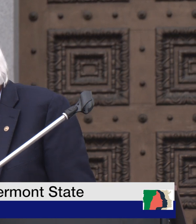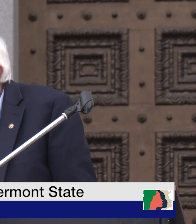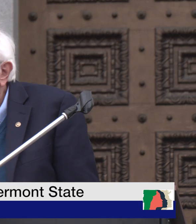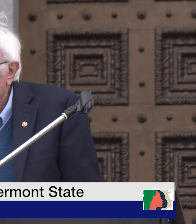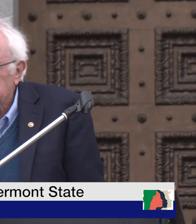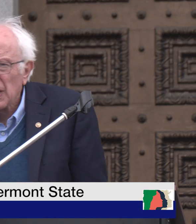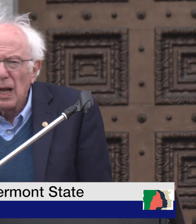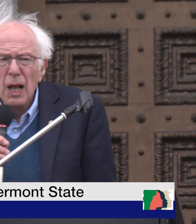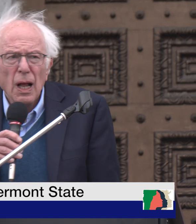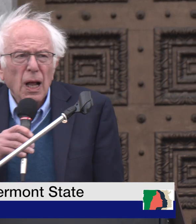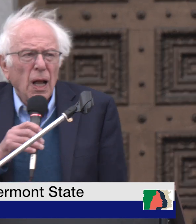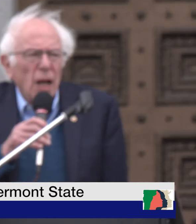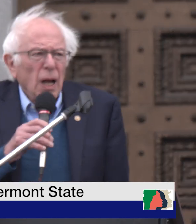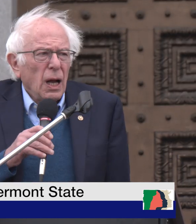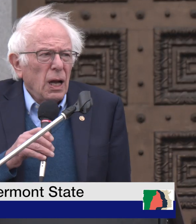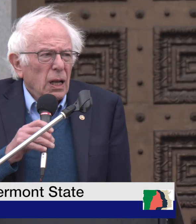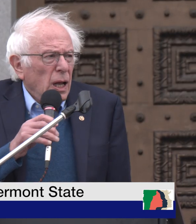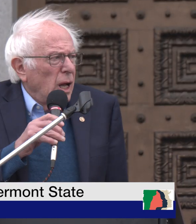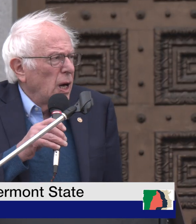much.